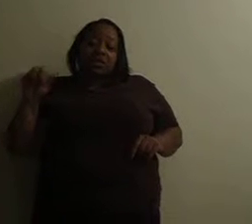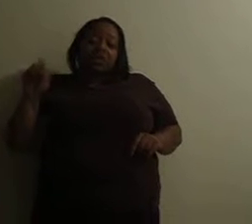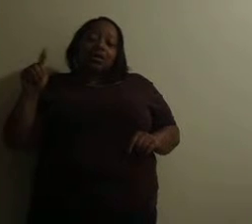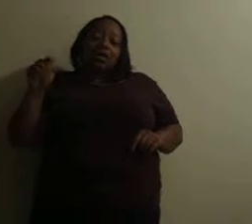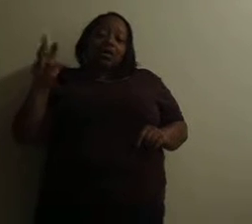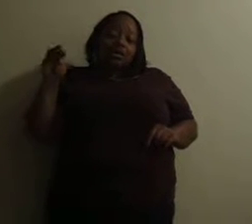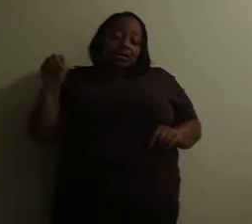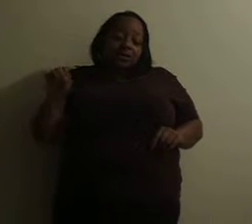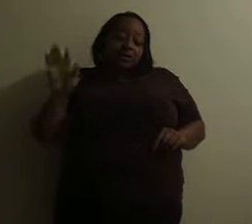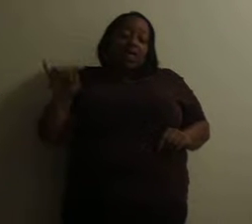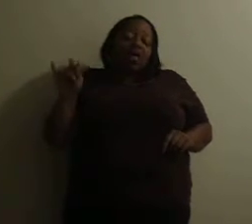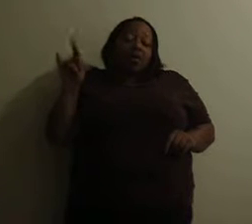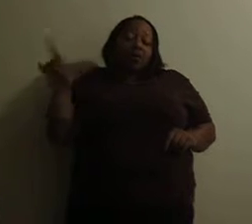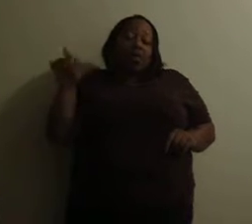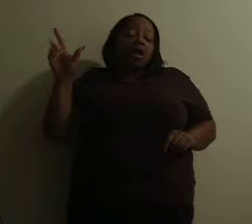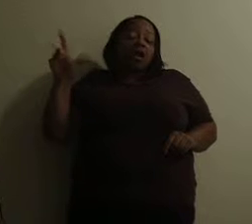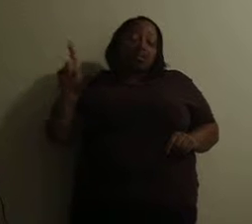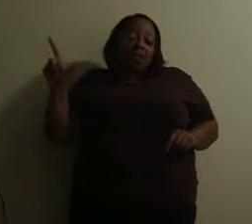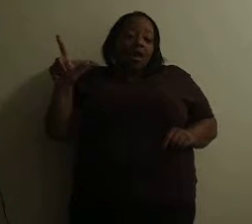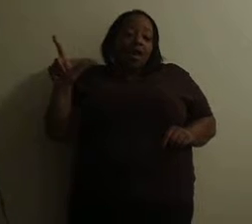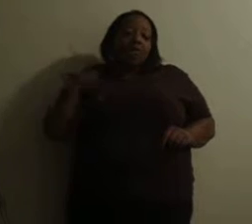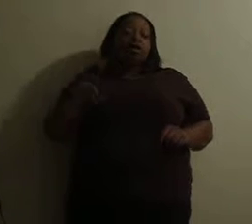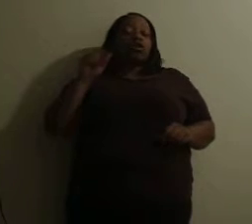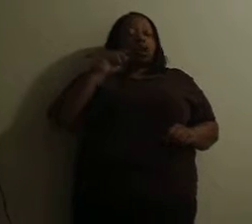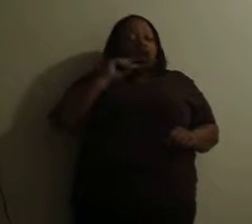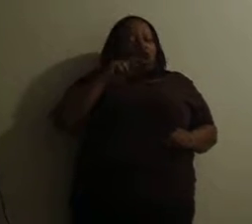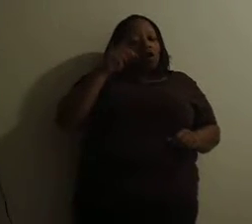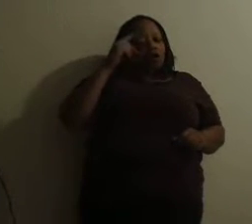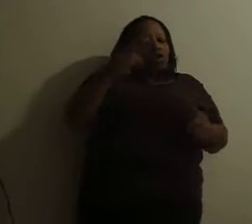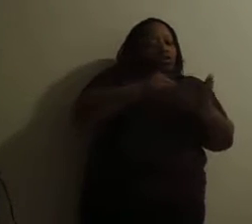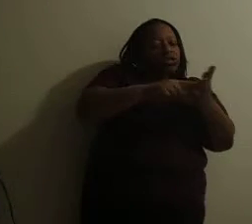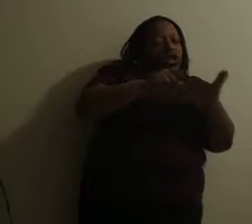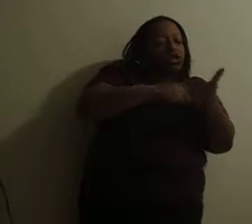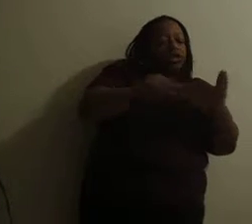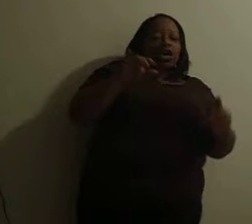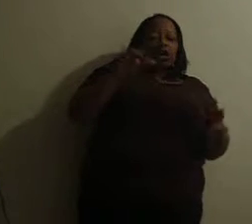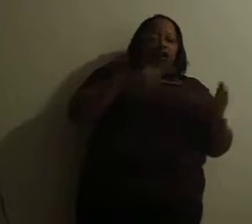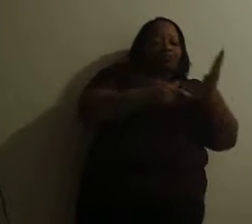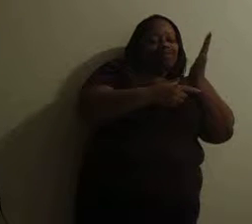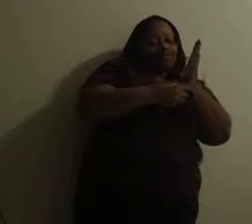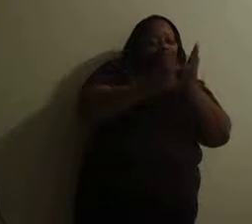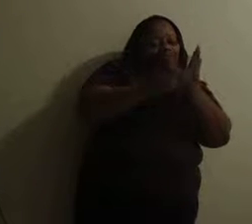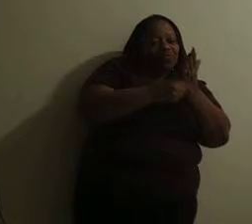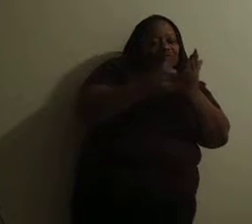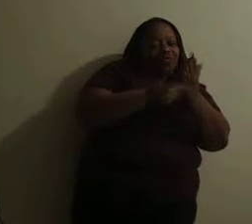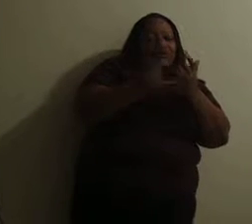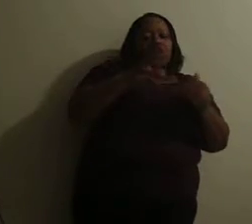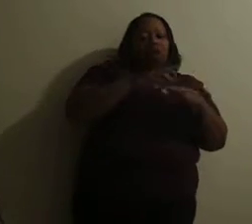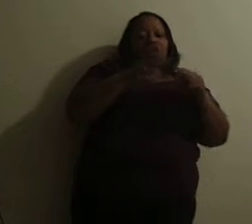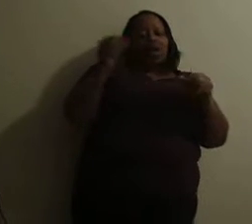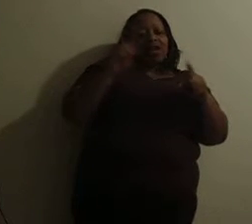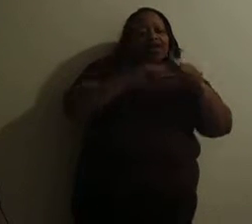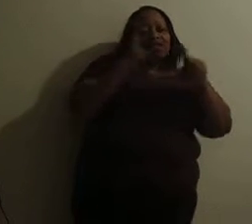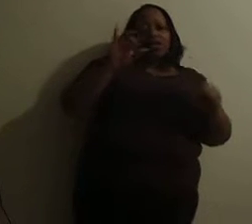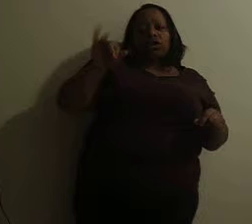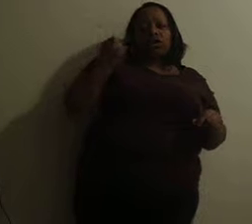them to actually go look in journals, newspapers, and magazines. Also, some of the information you get on the web